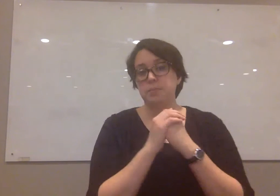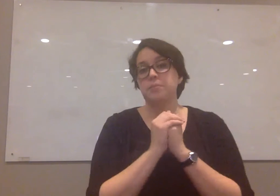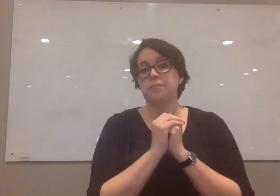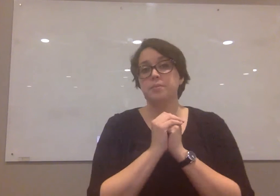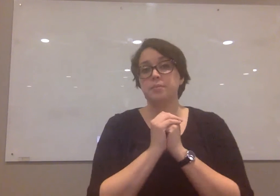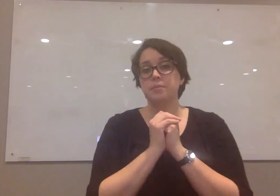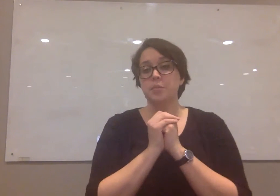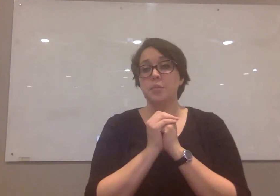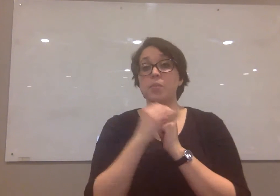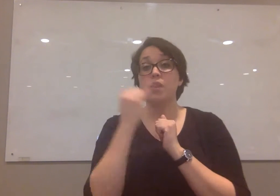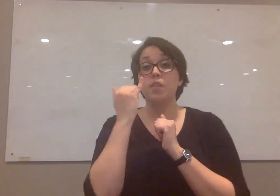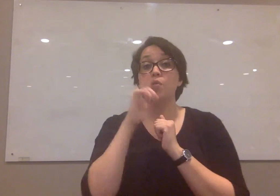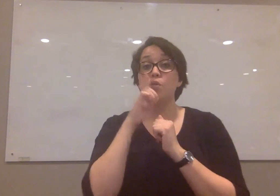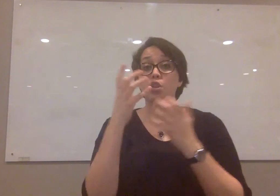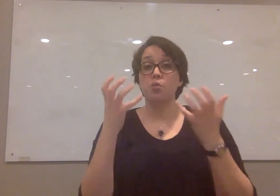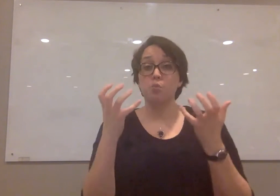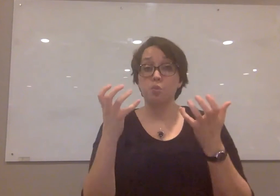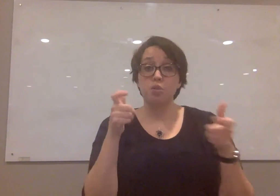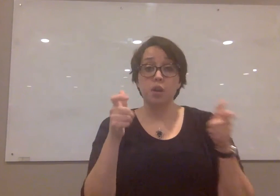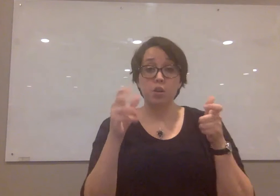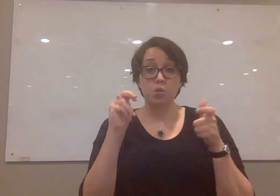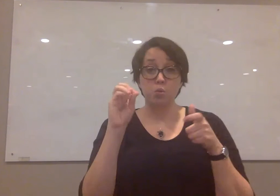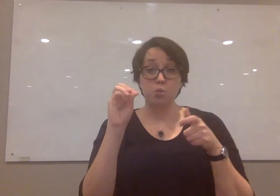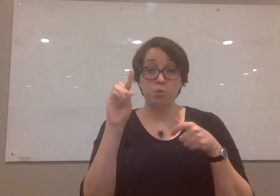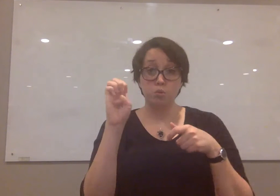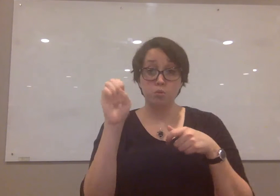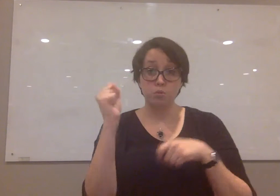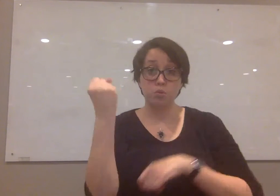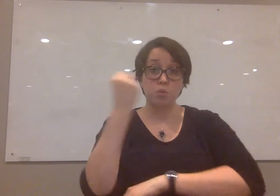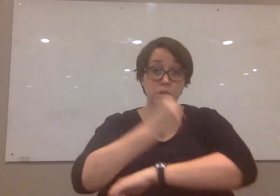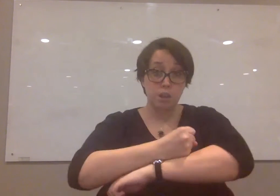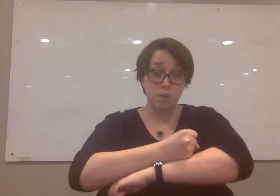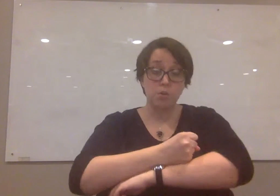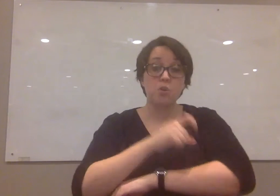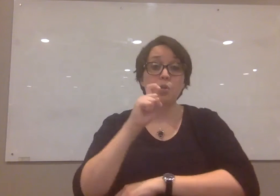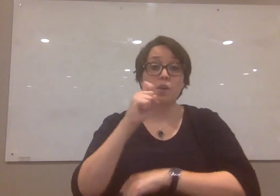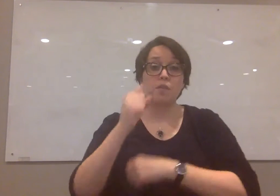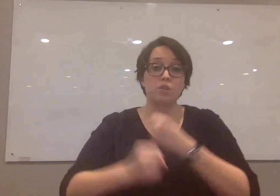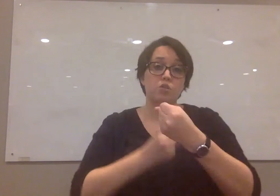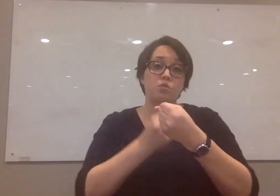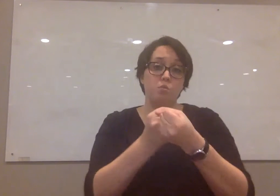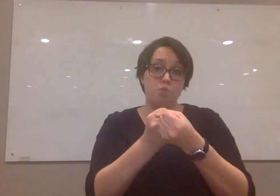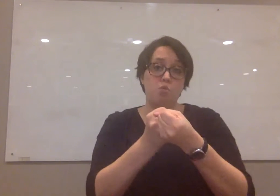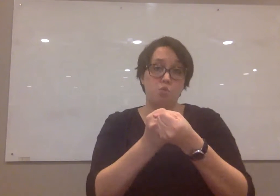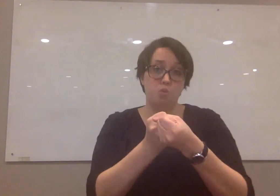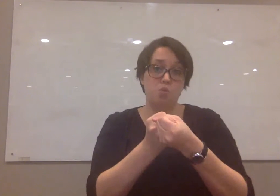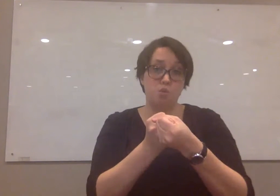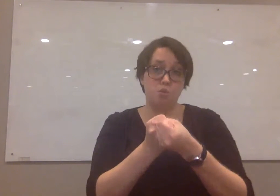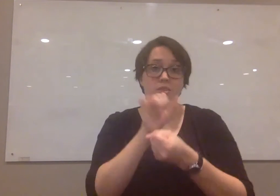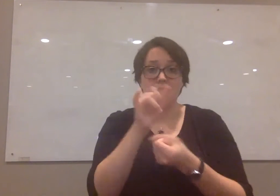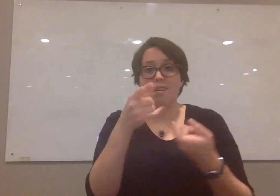So if you really want to handle nodes going down, you actually have to support that also happening the next time you do a